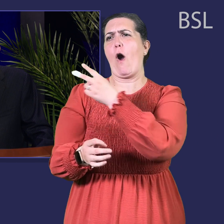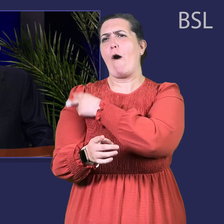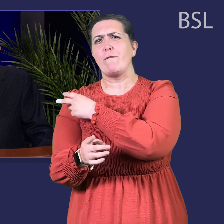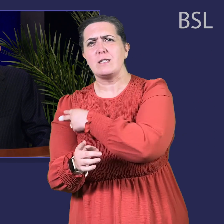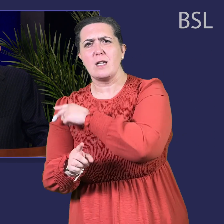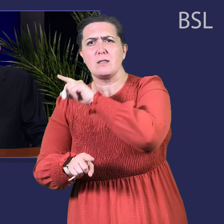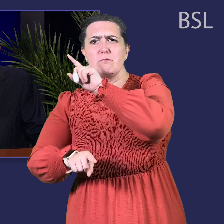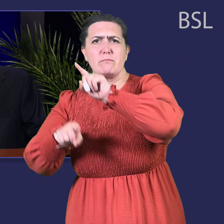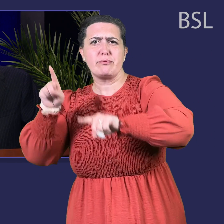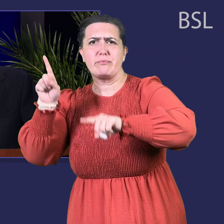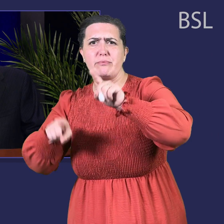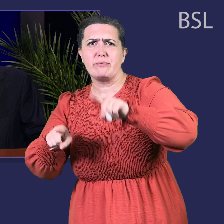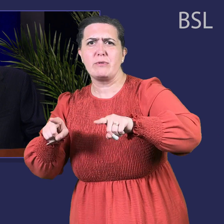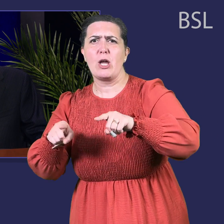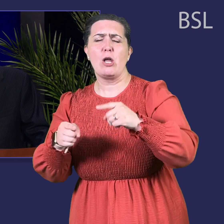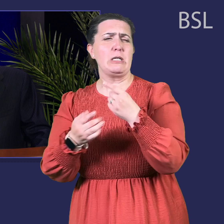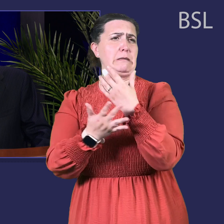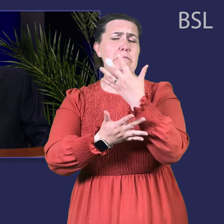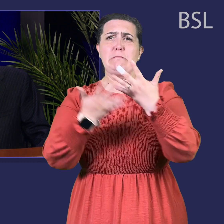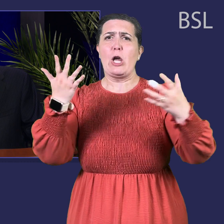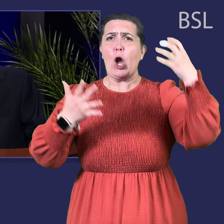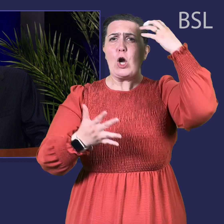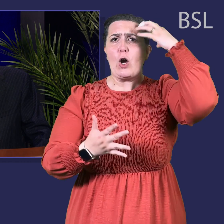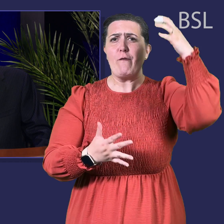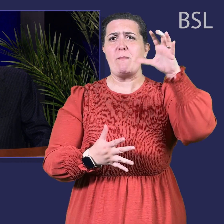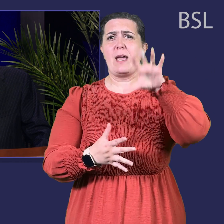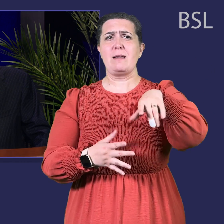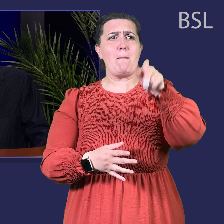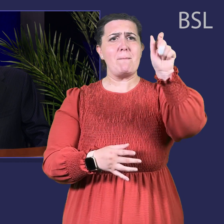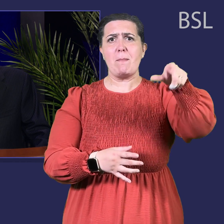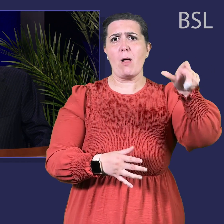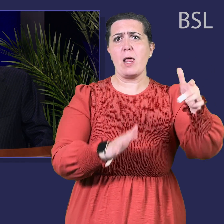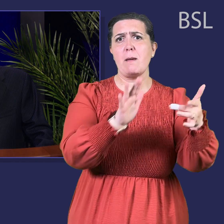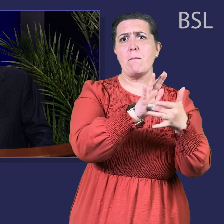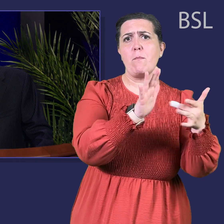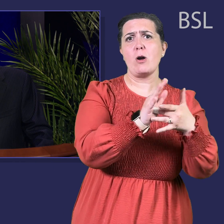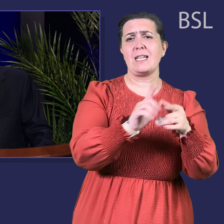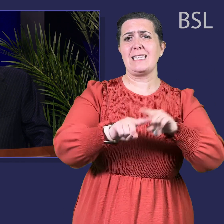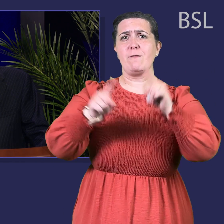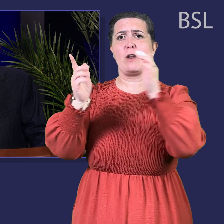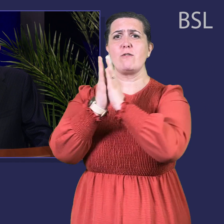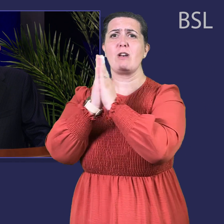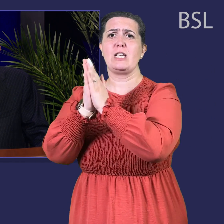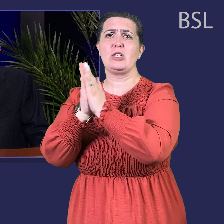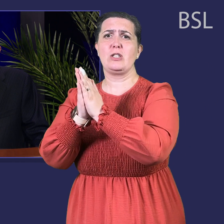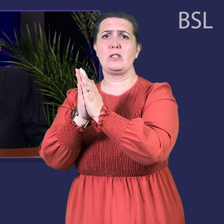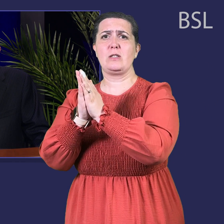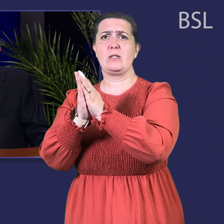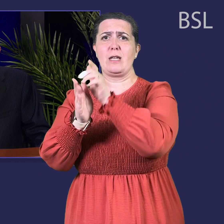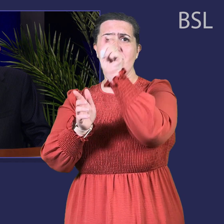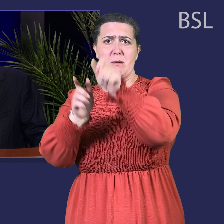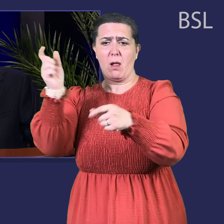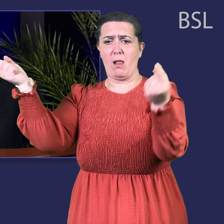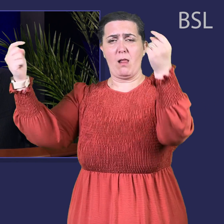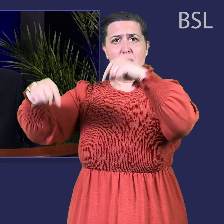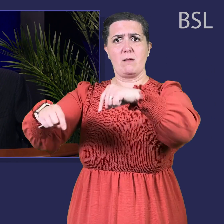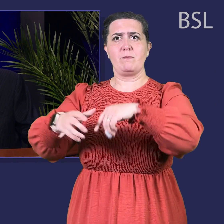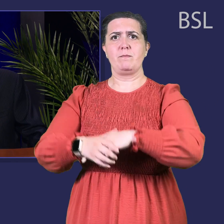authorities and officers of the church, and numerous government, civic, and religious